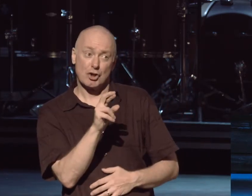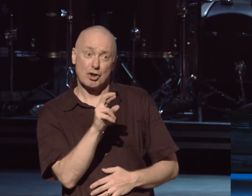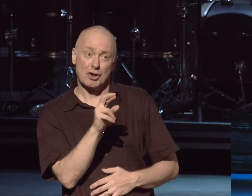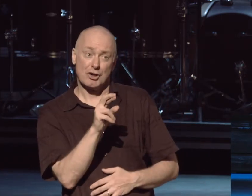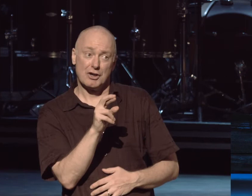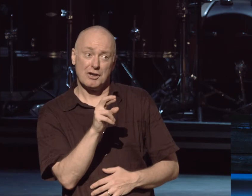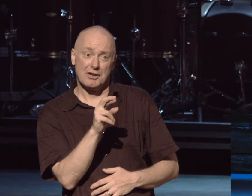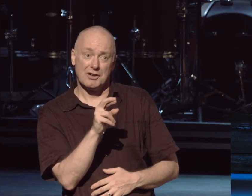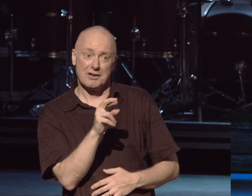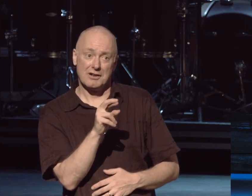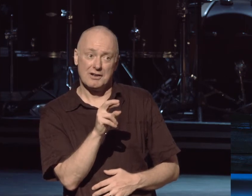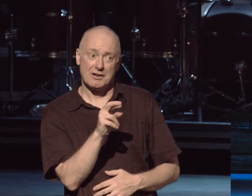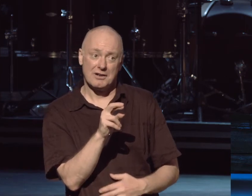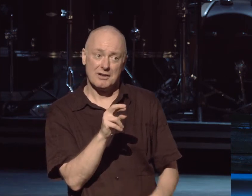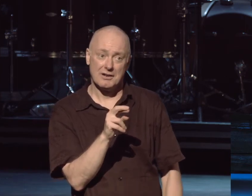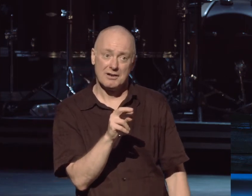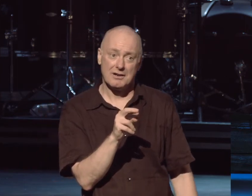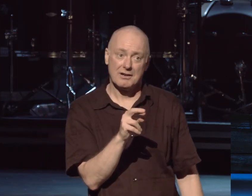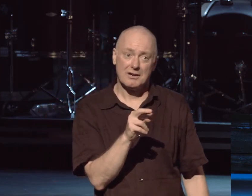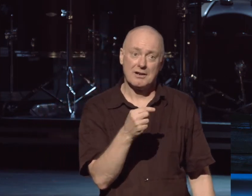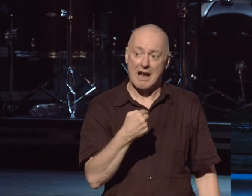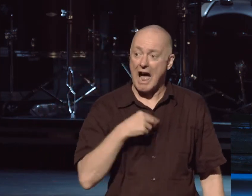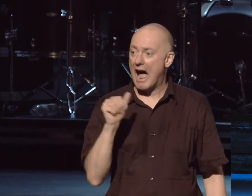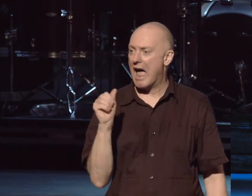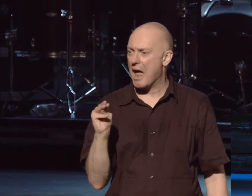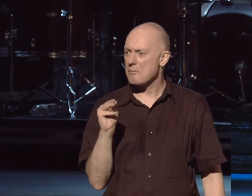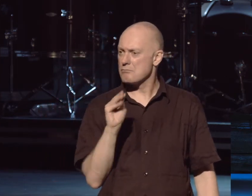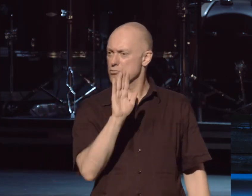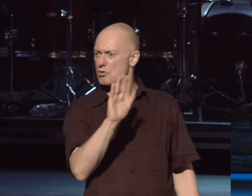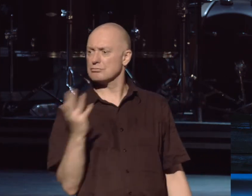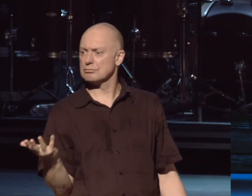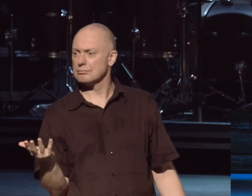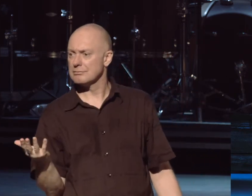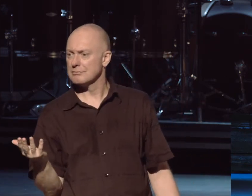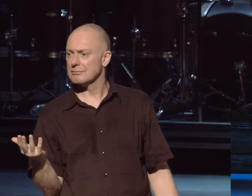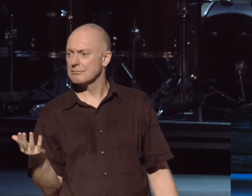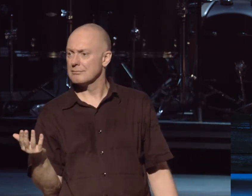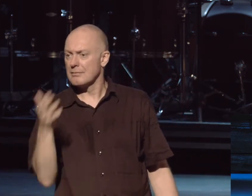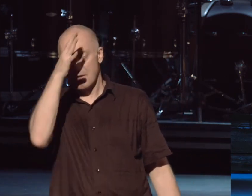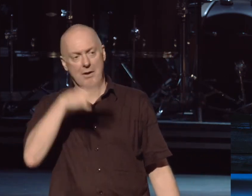Chesterton. What's wrong with the world today? G.K. says, I am.